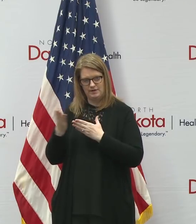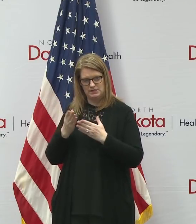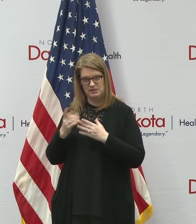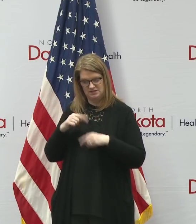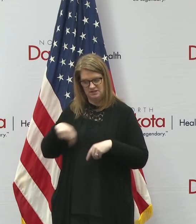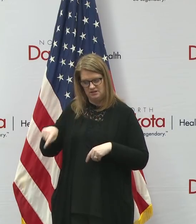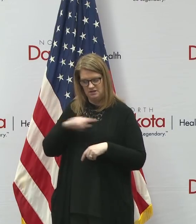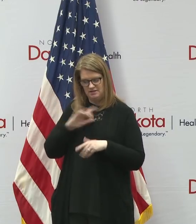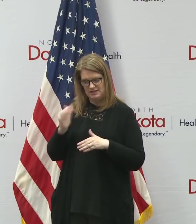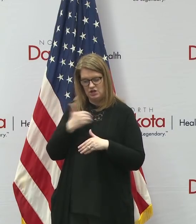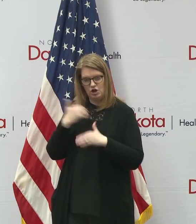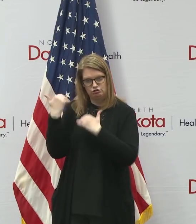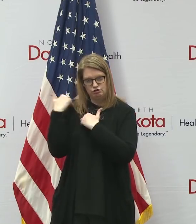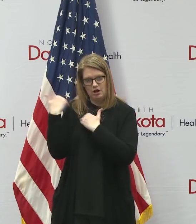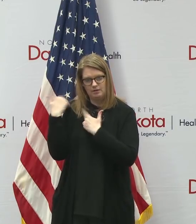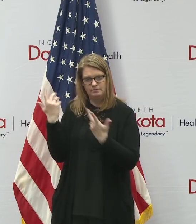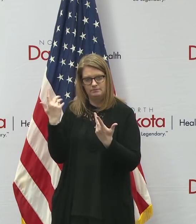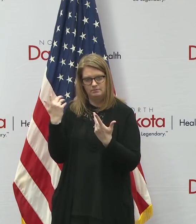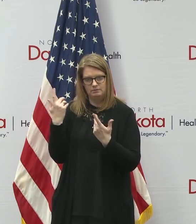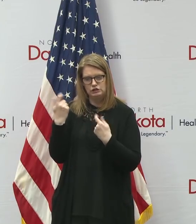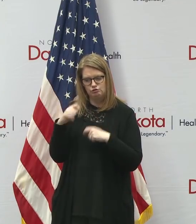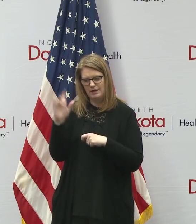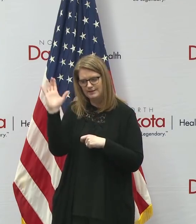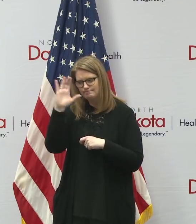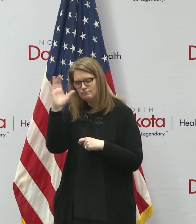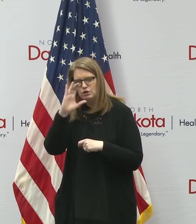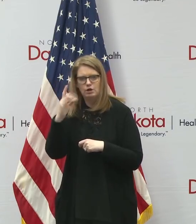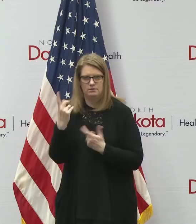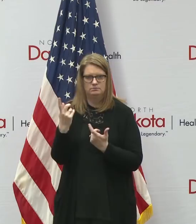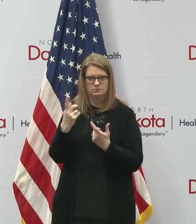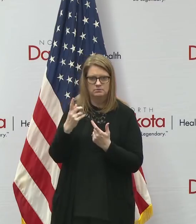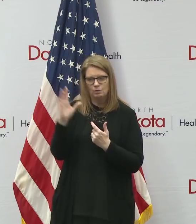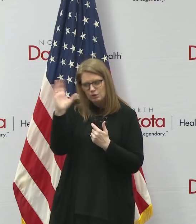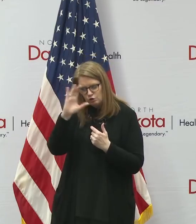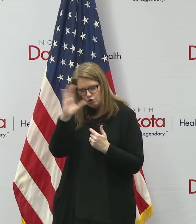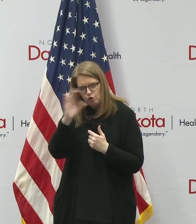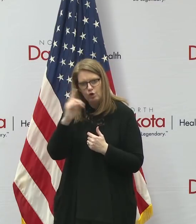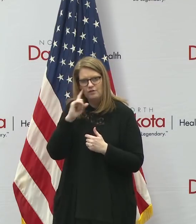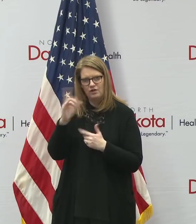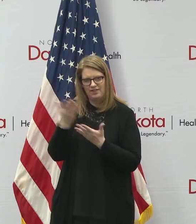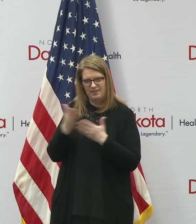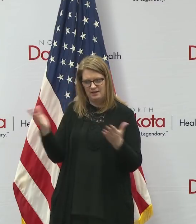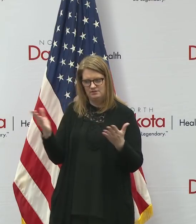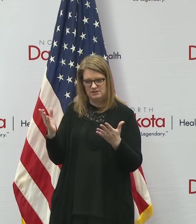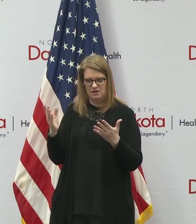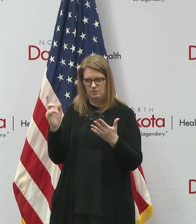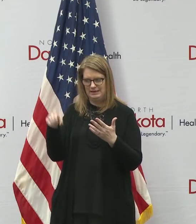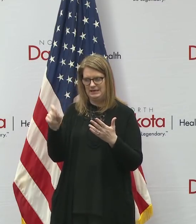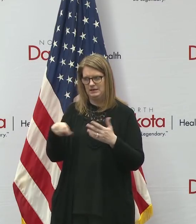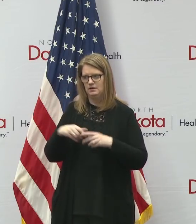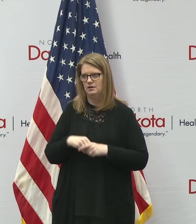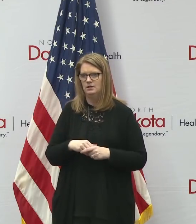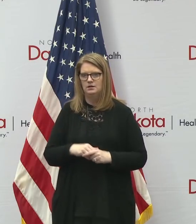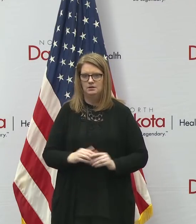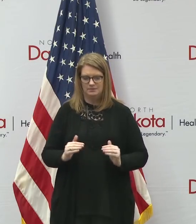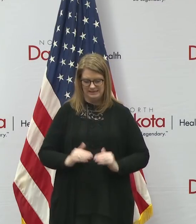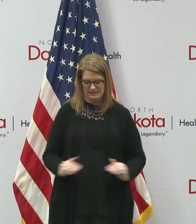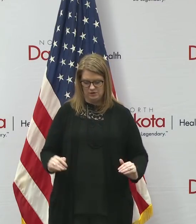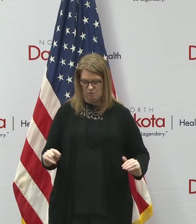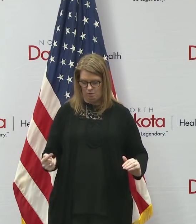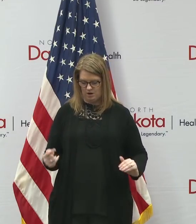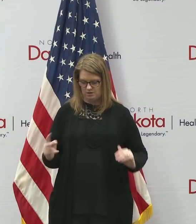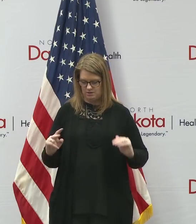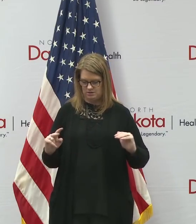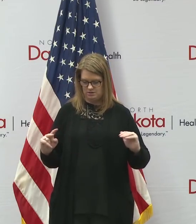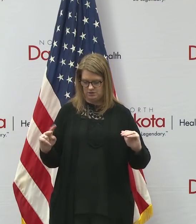shortage or shortfall, we go try to find it. So we will work with them to fill those shortfalls. But the Tier 1 and 2, or